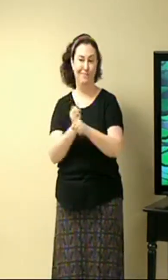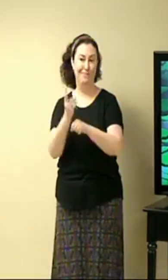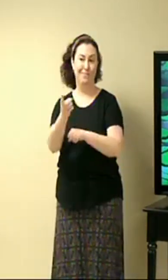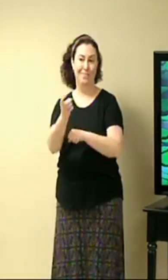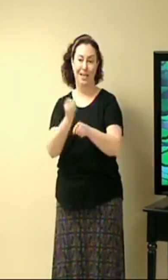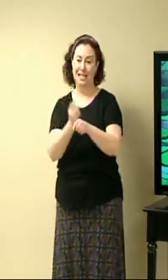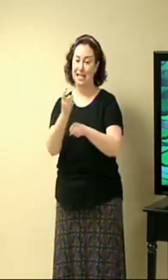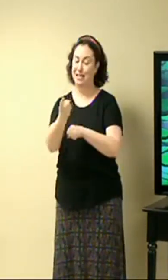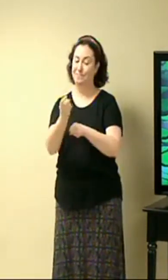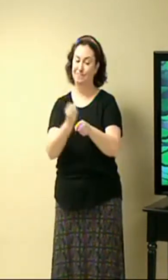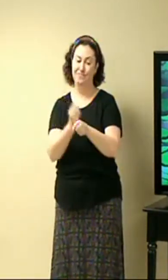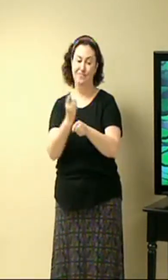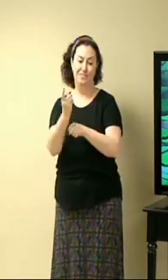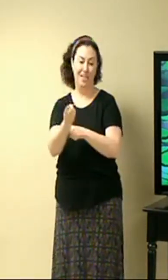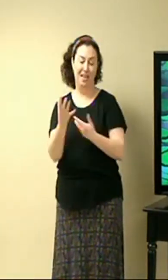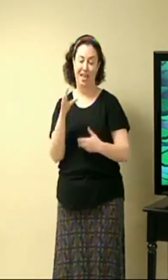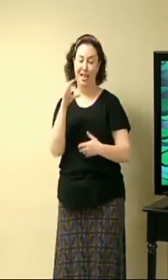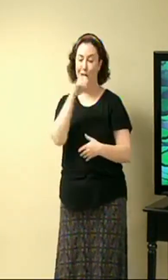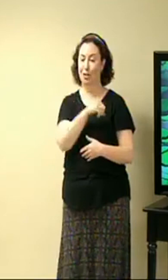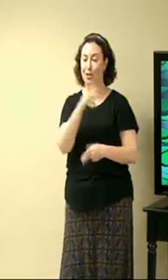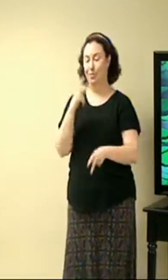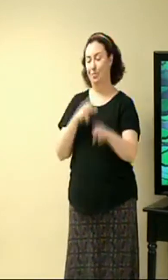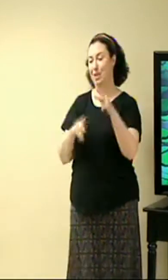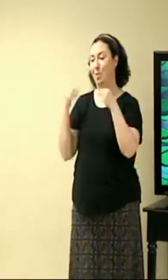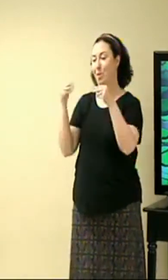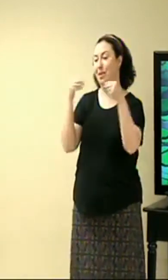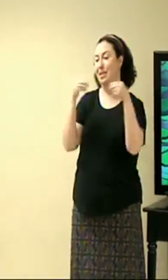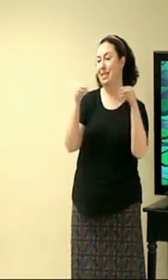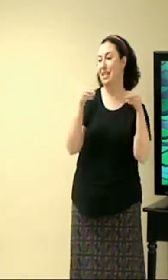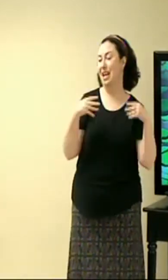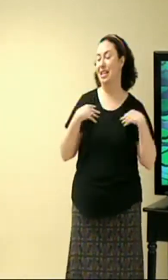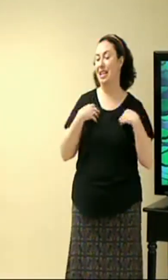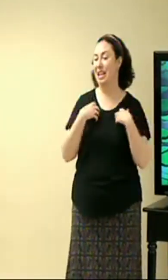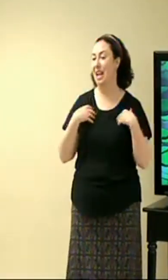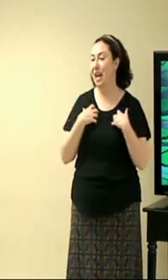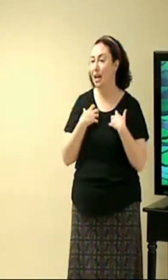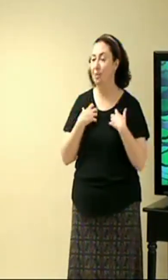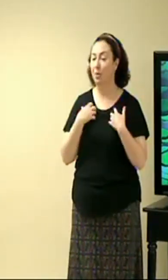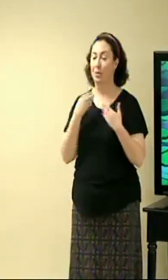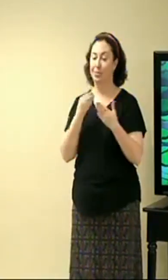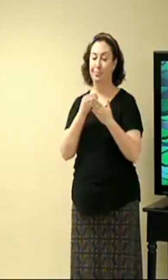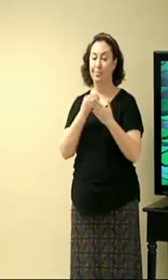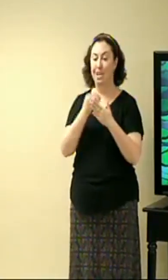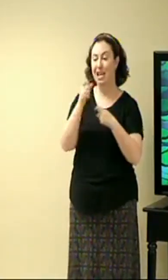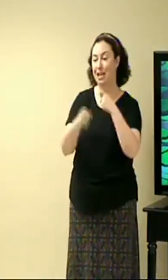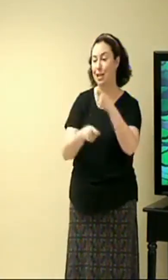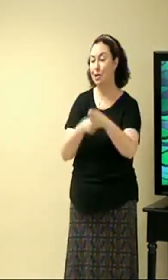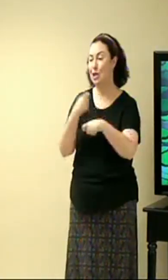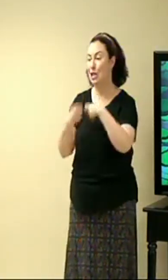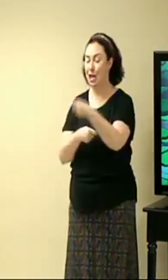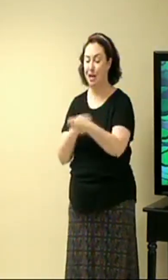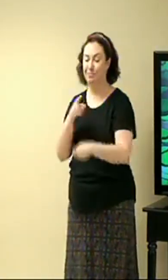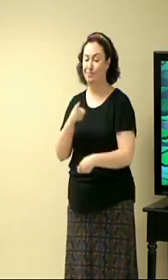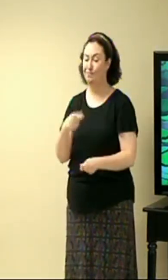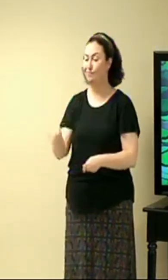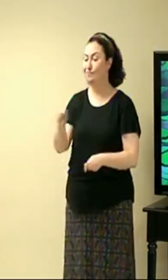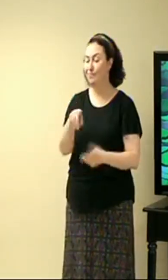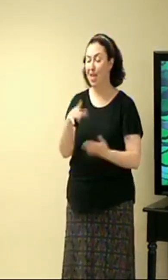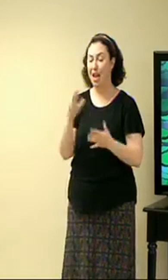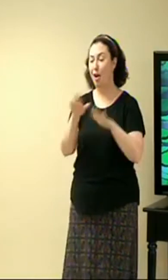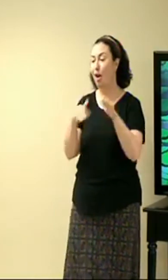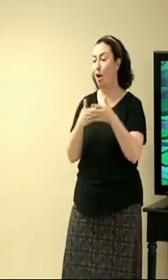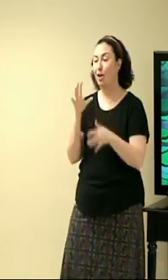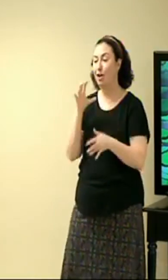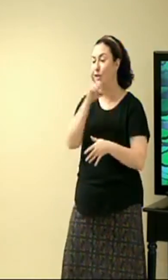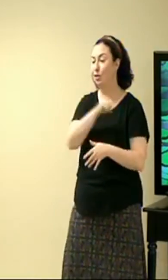people exchanging money for high rates in the temple was normal. And I think the most dangerous warning sign that we often miss